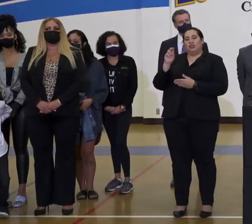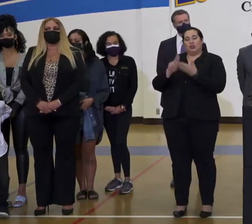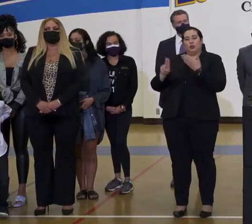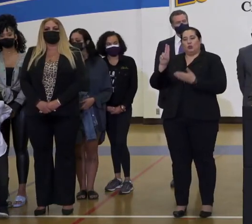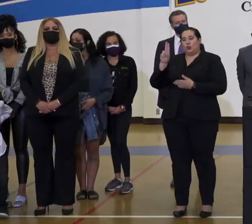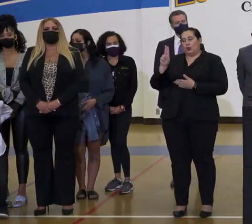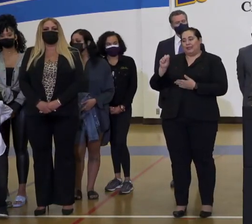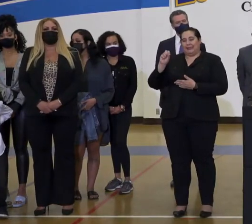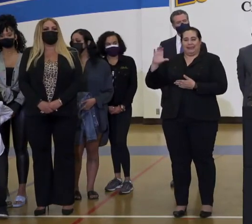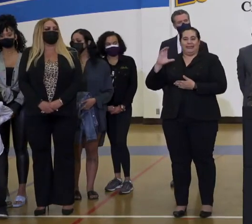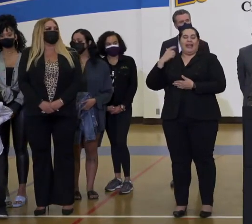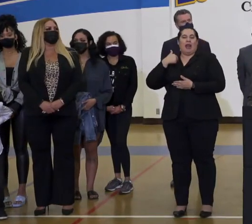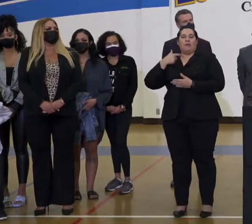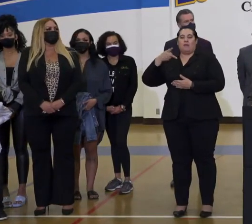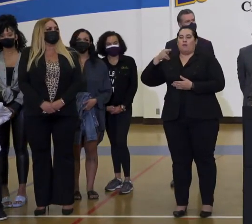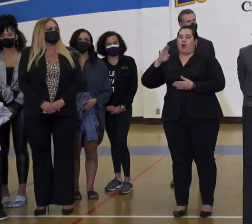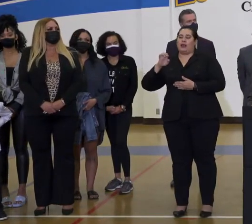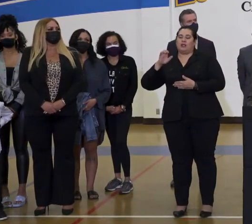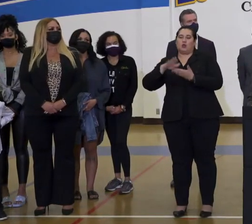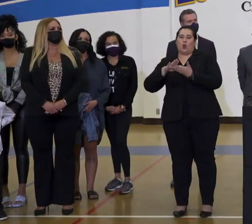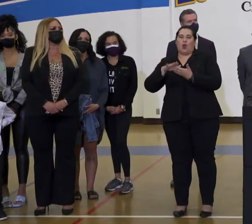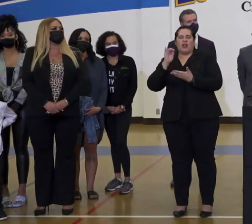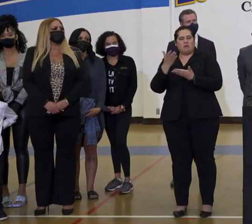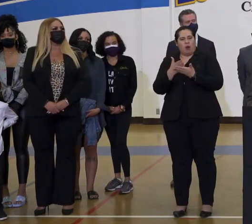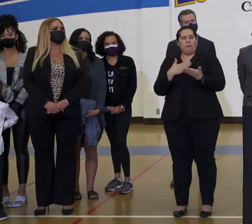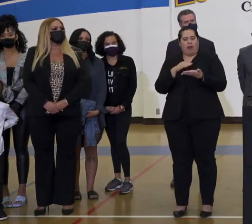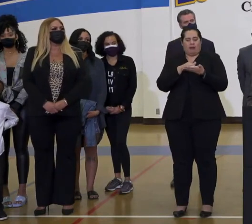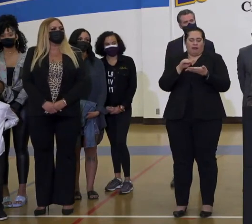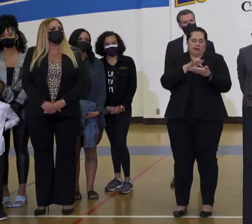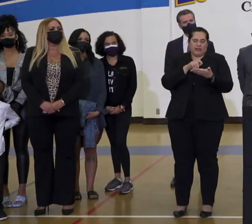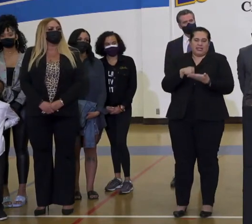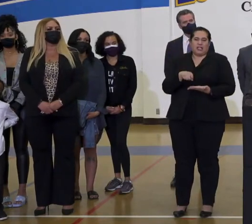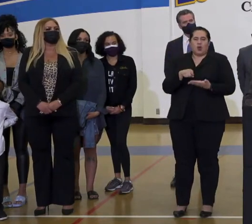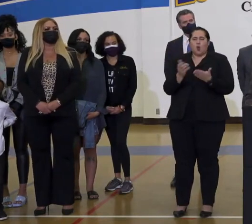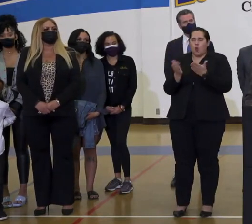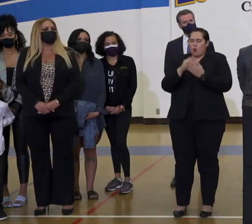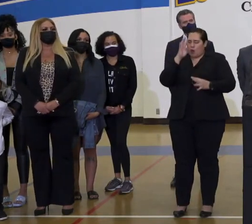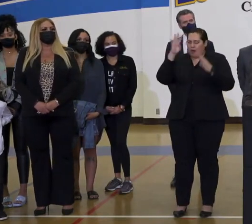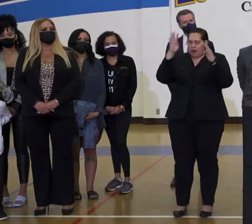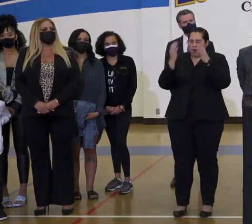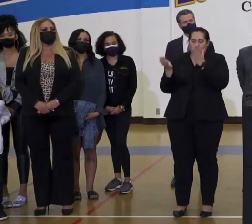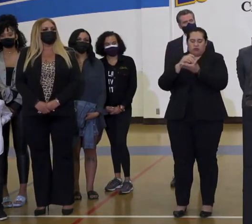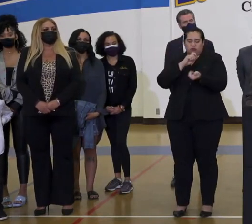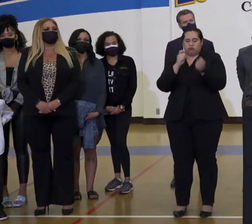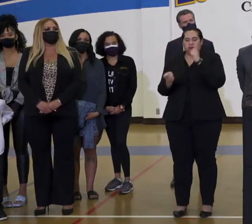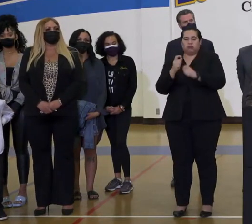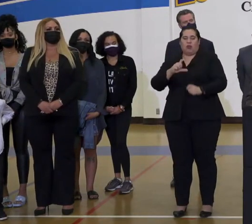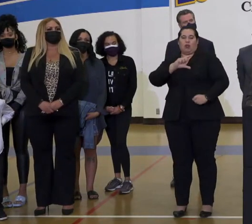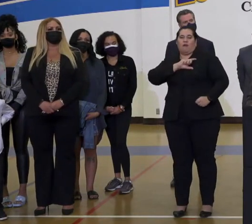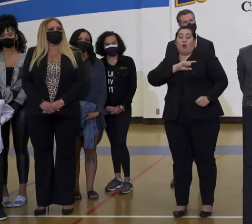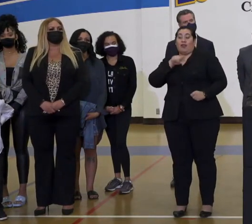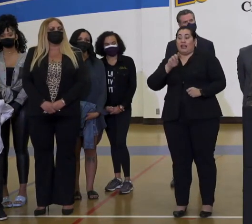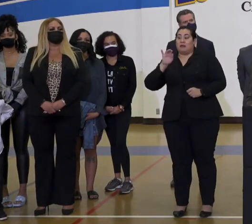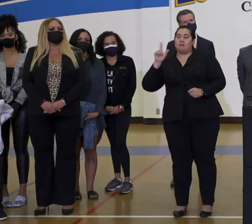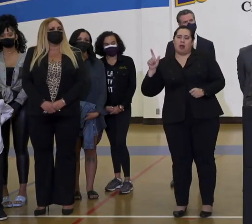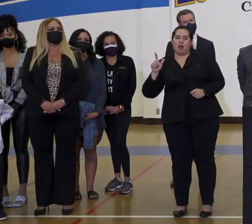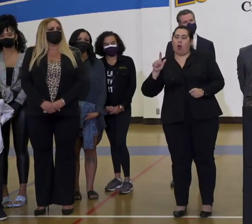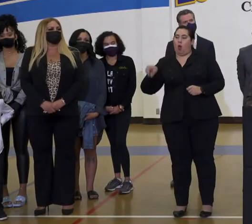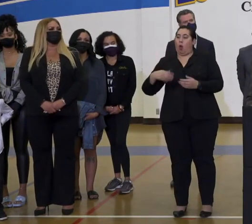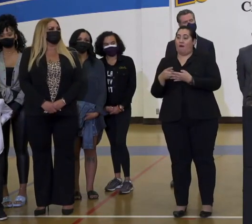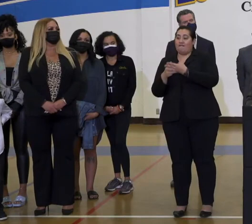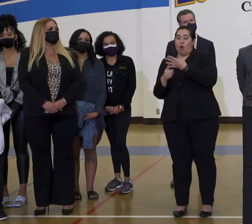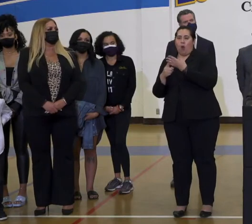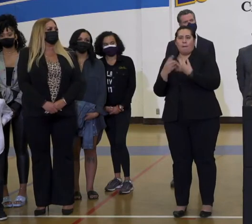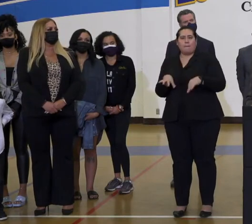thesis, reinventing and revitalizing law enforcement. And so these bills, all four of them, will be an integral part of